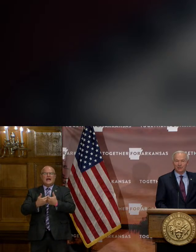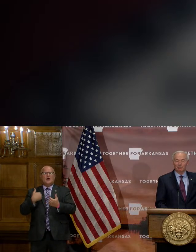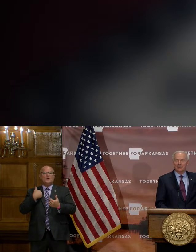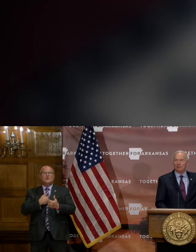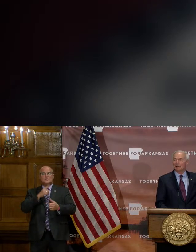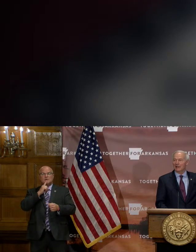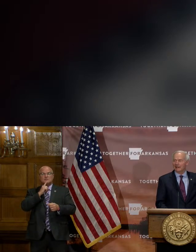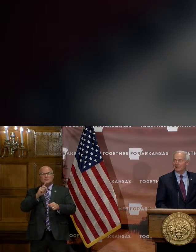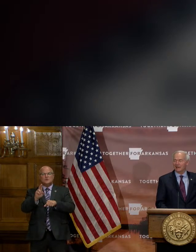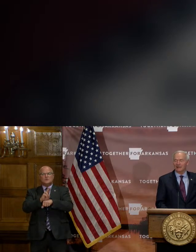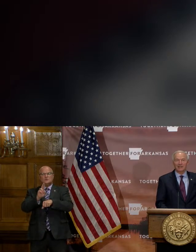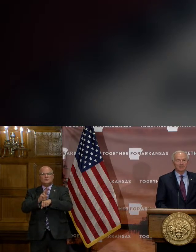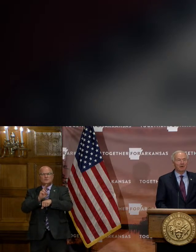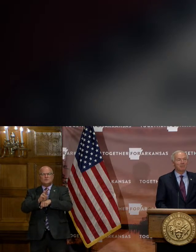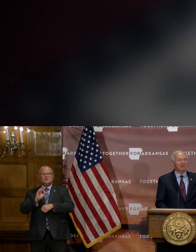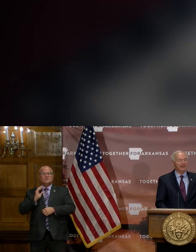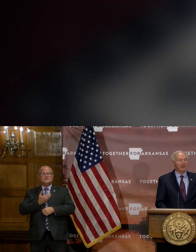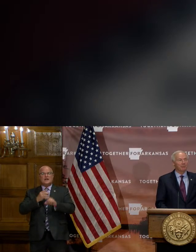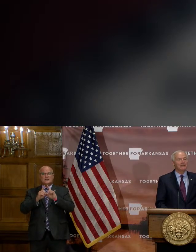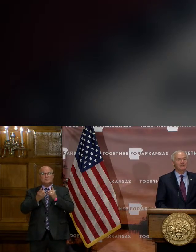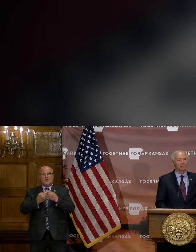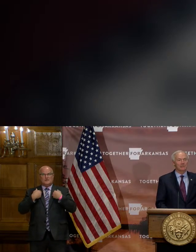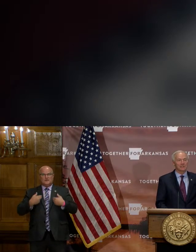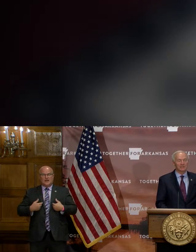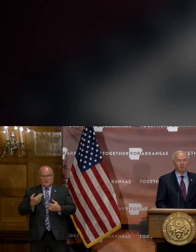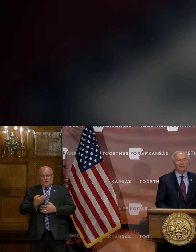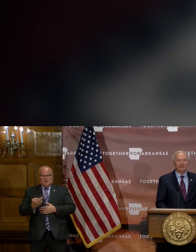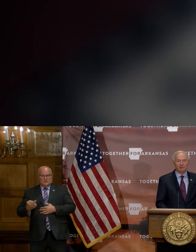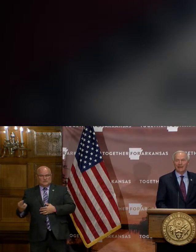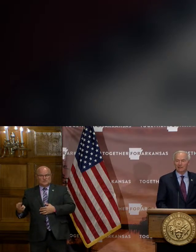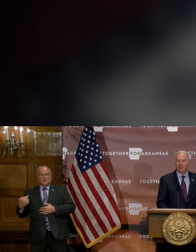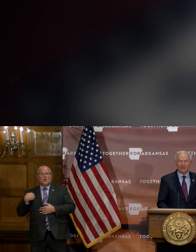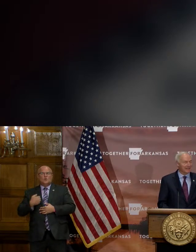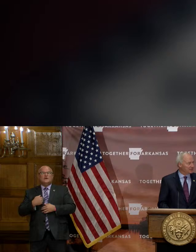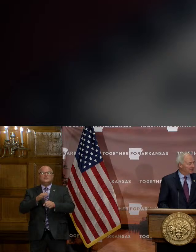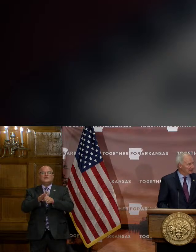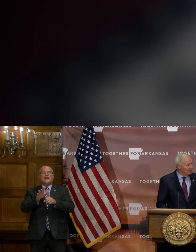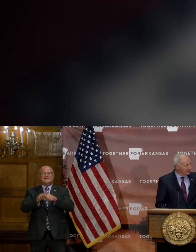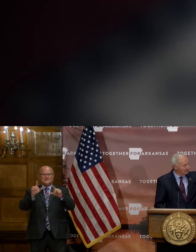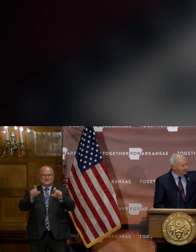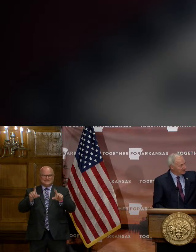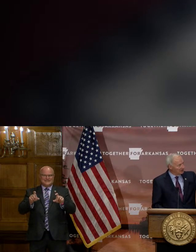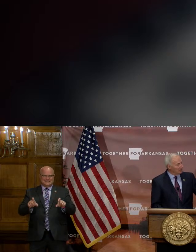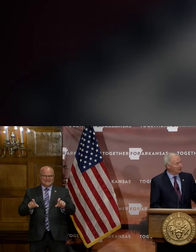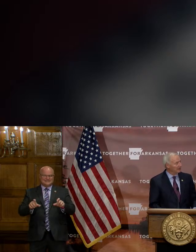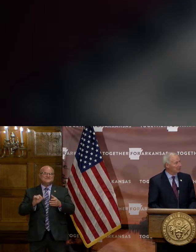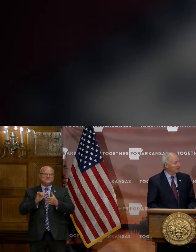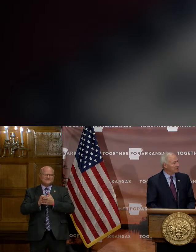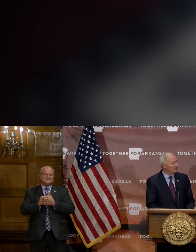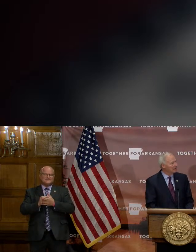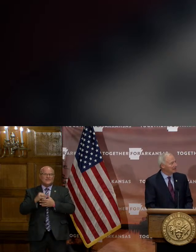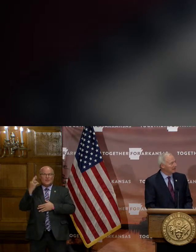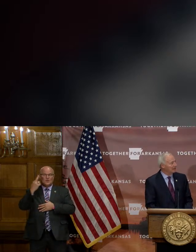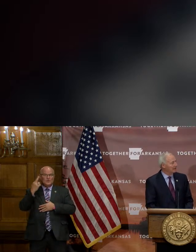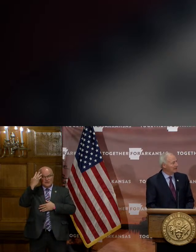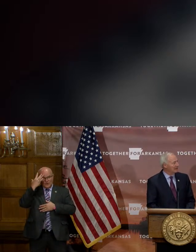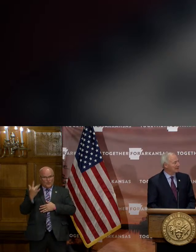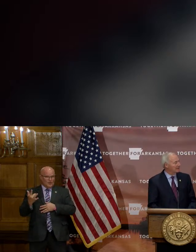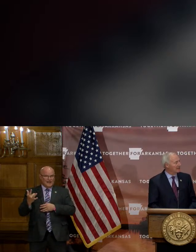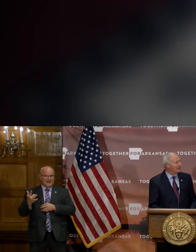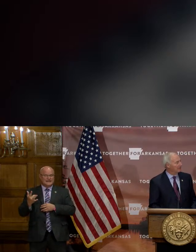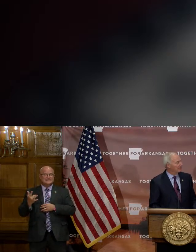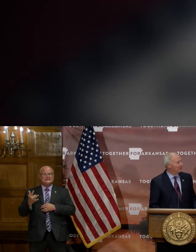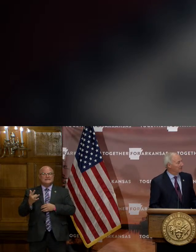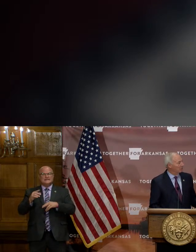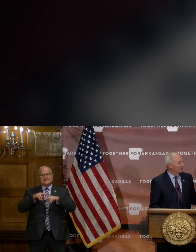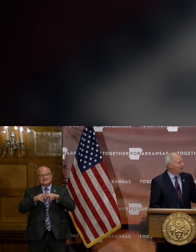can make sure we utilize our Department of Health resources so we can do adequate testing, but that's a little bit of the reason that